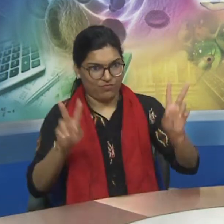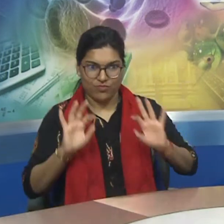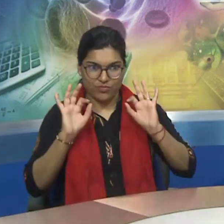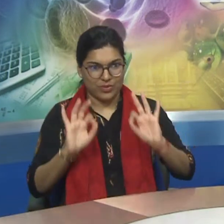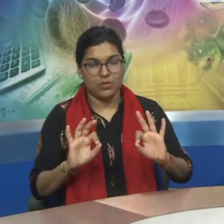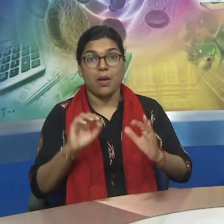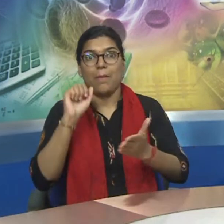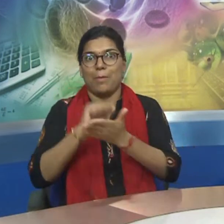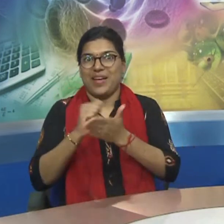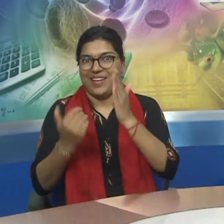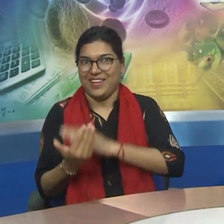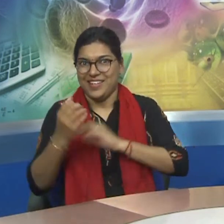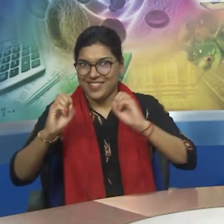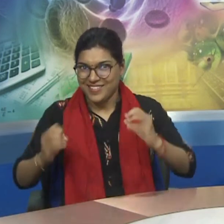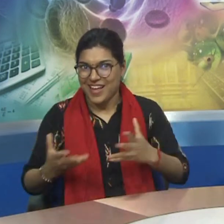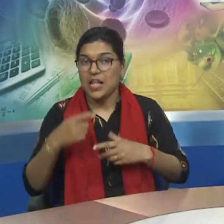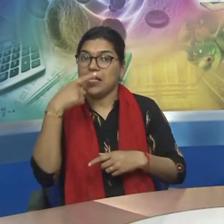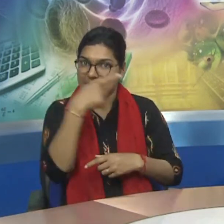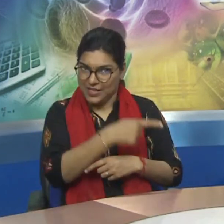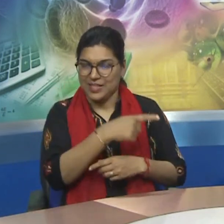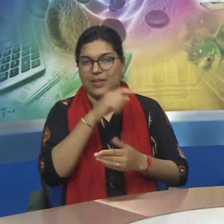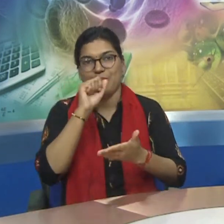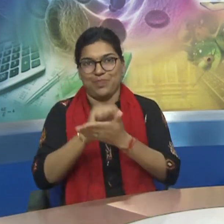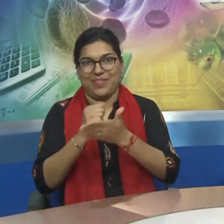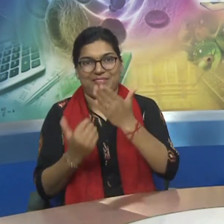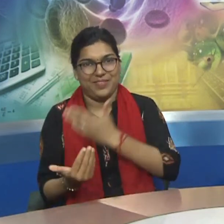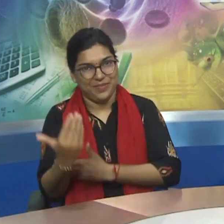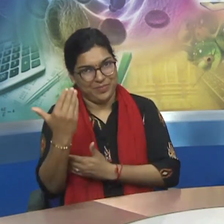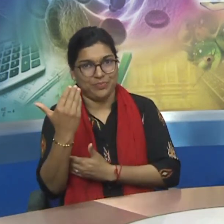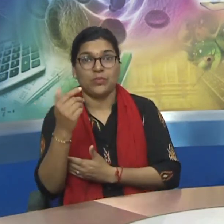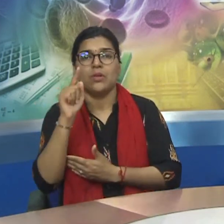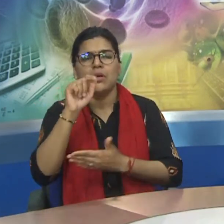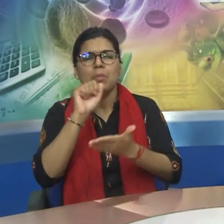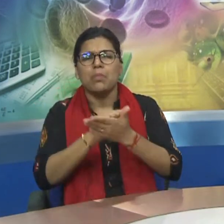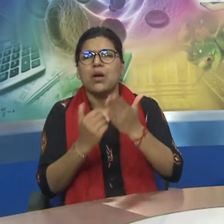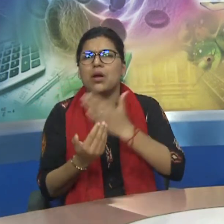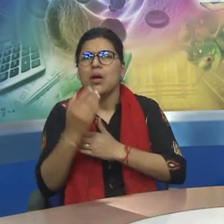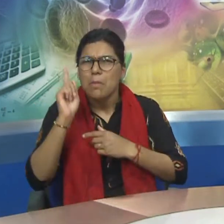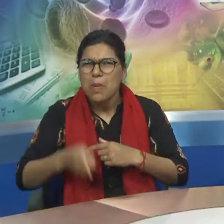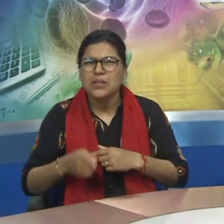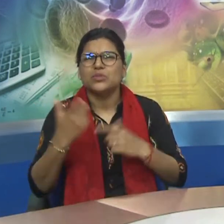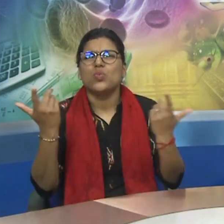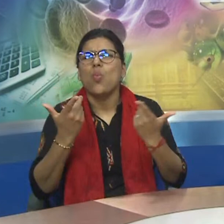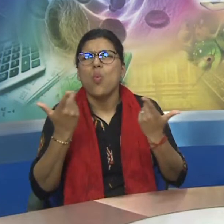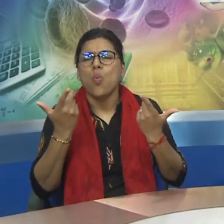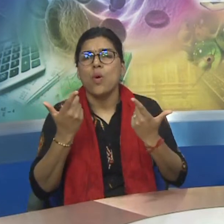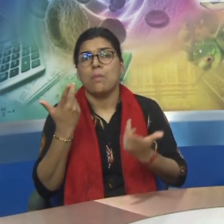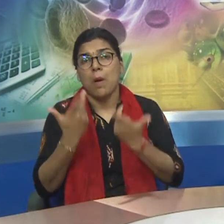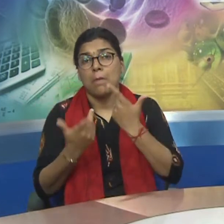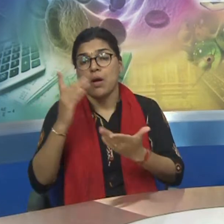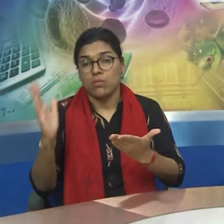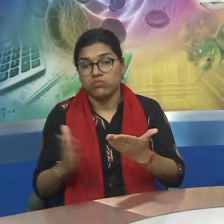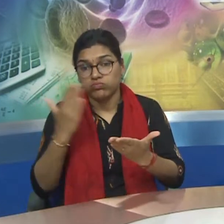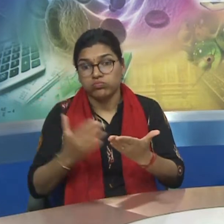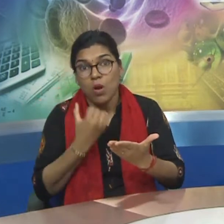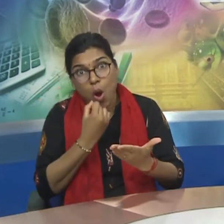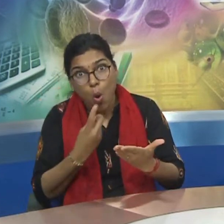Now here you can see that we have given the print command, and print command is given.